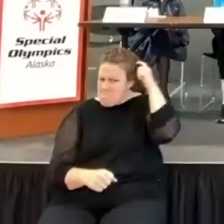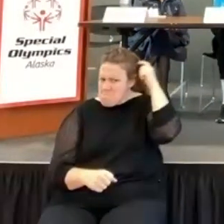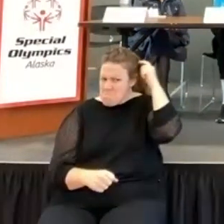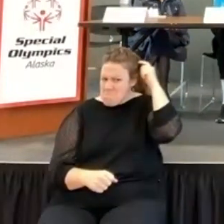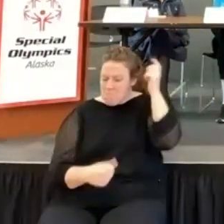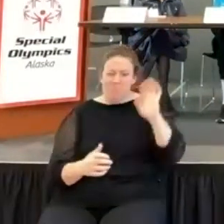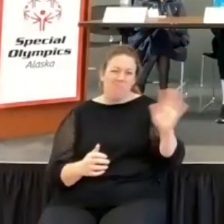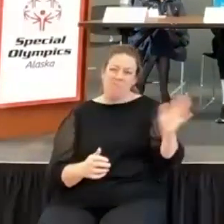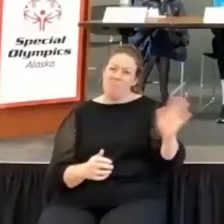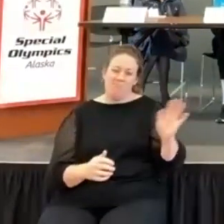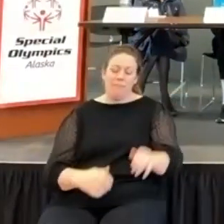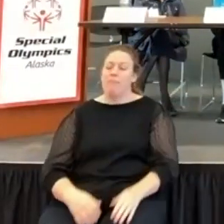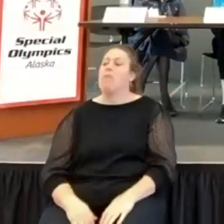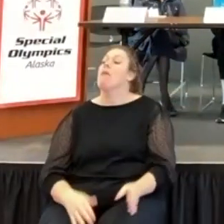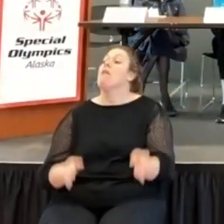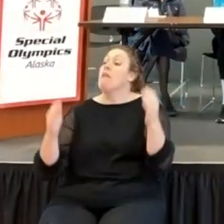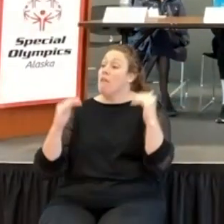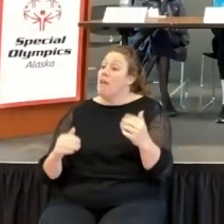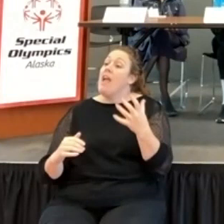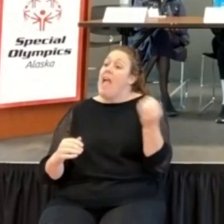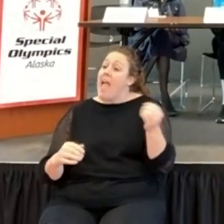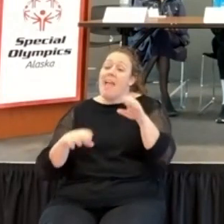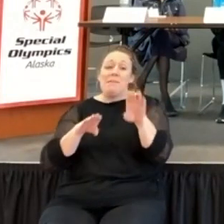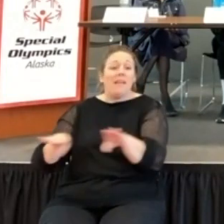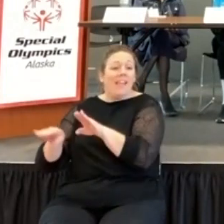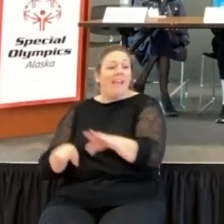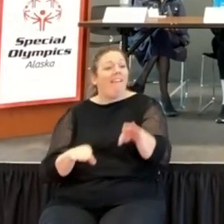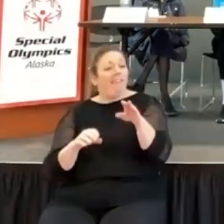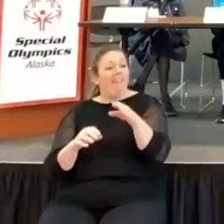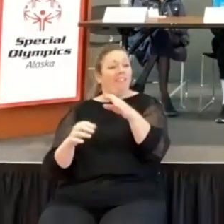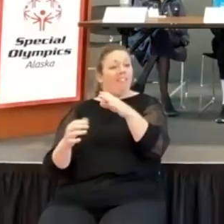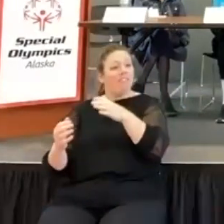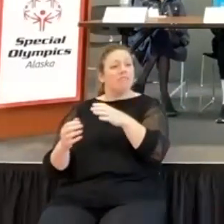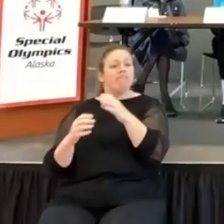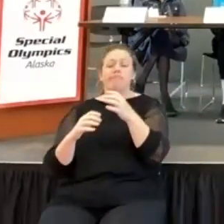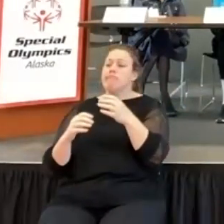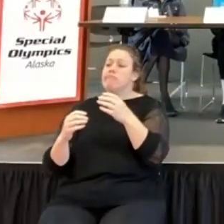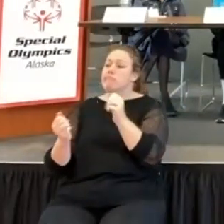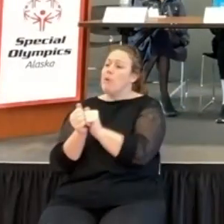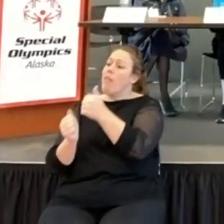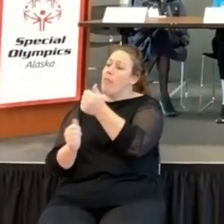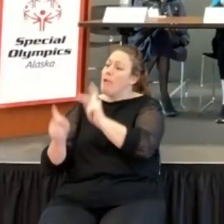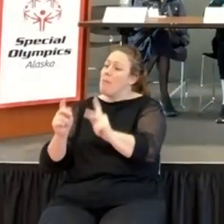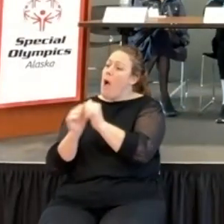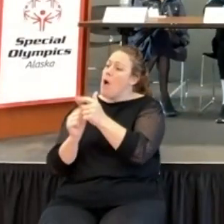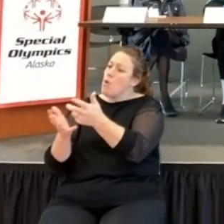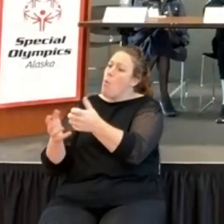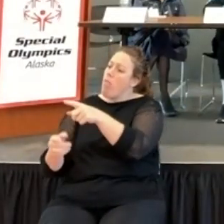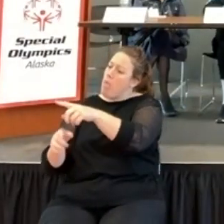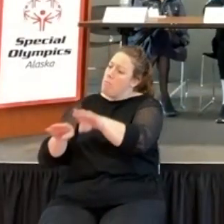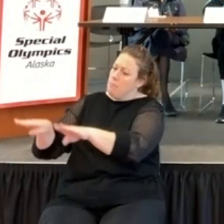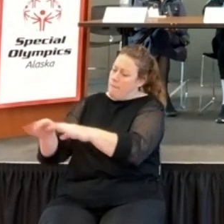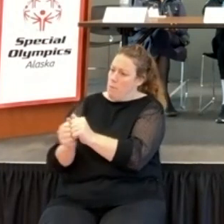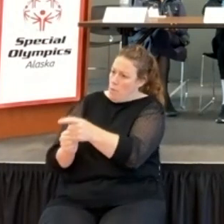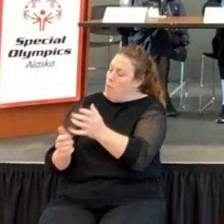And then, of course, do unto others as you would have them do unto you. I wish I had been less reluctant